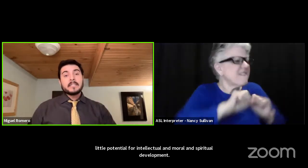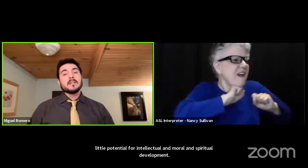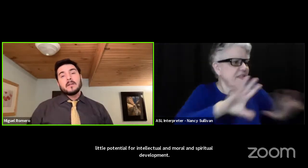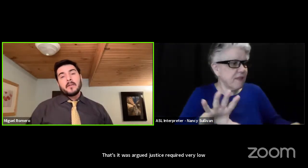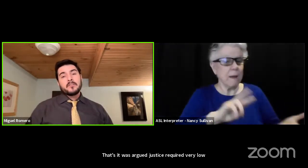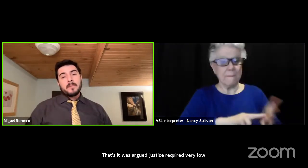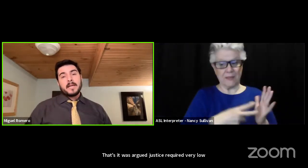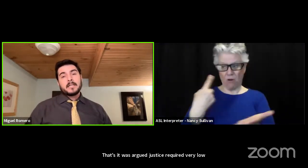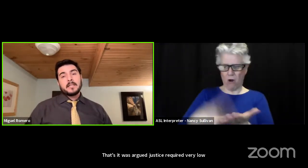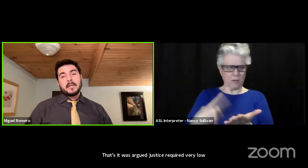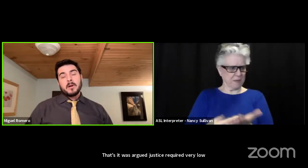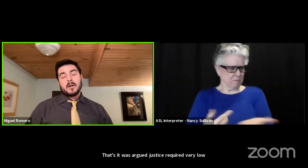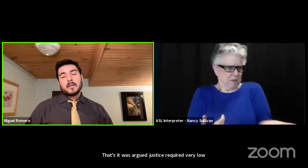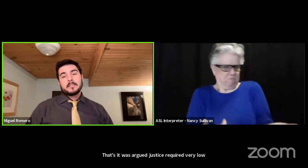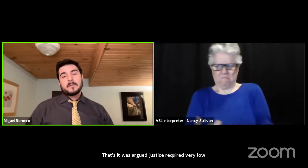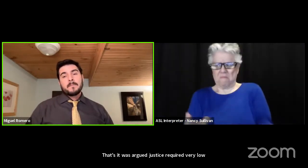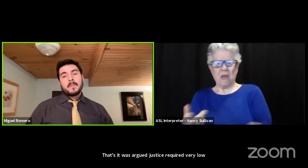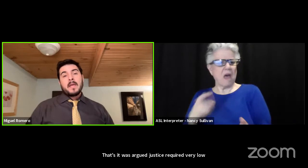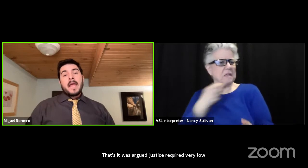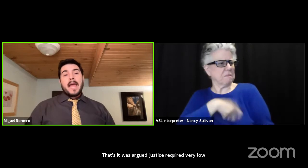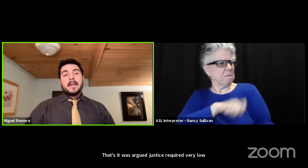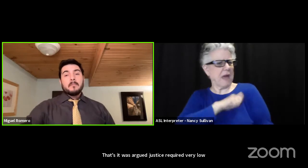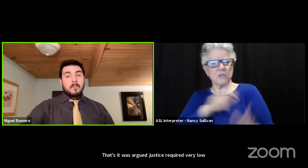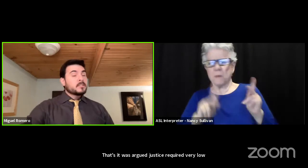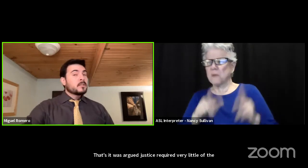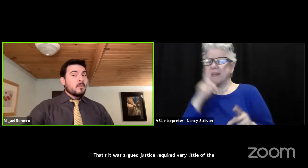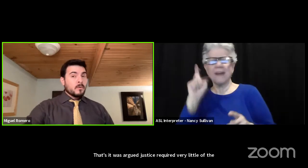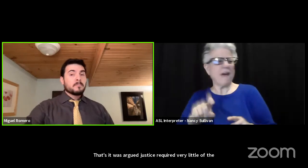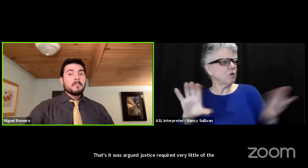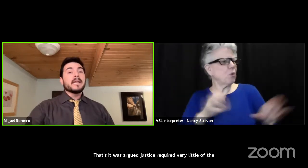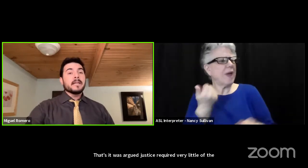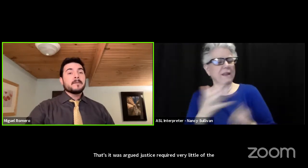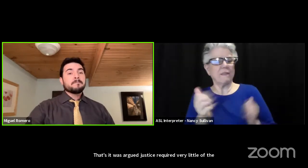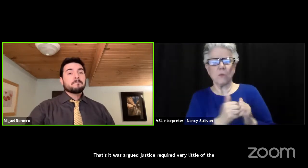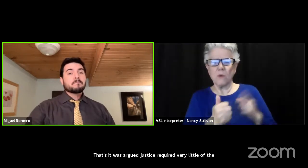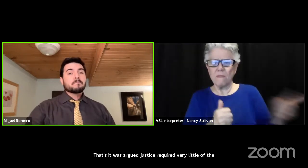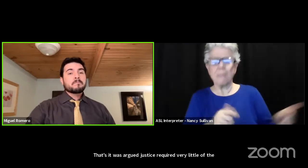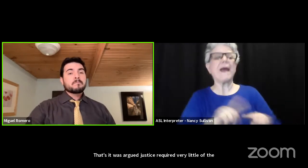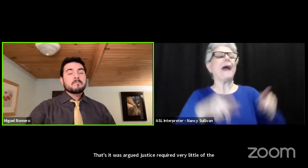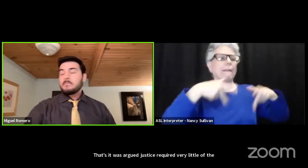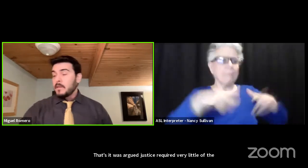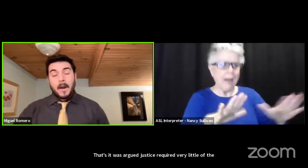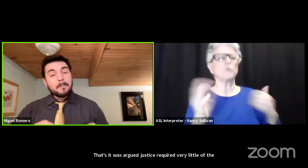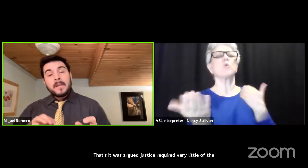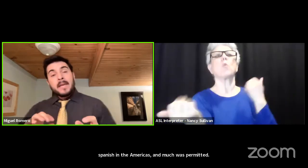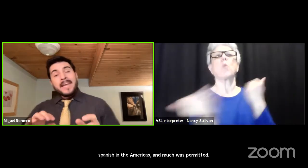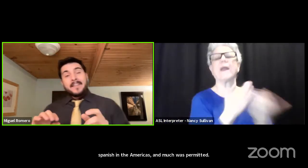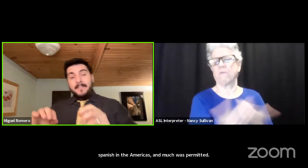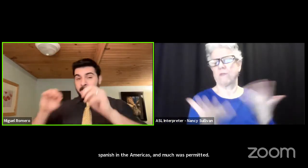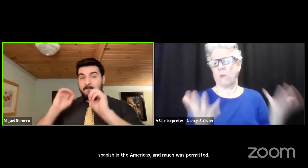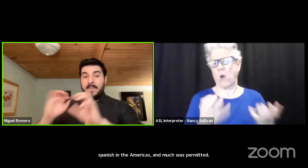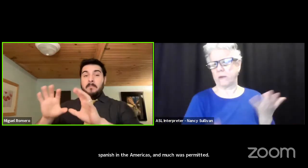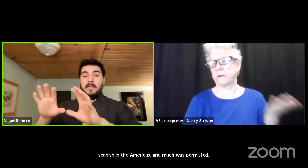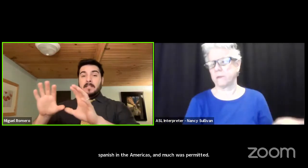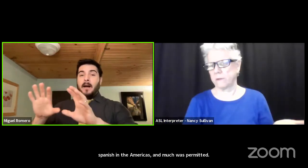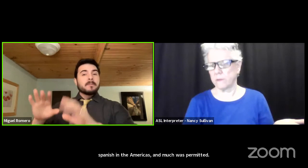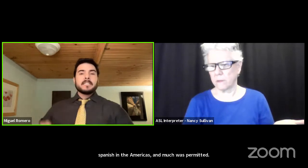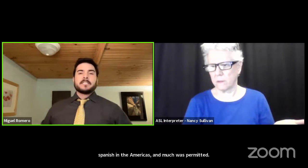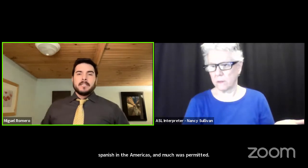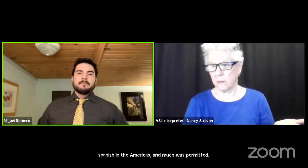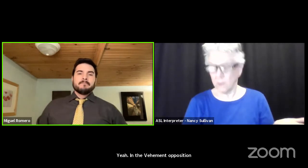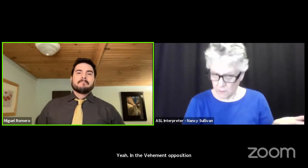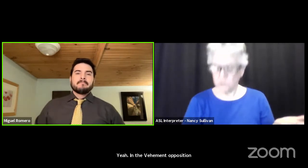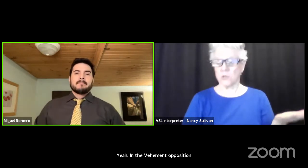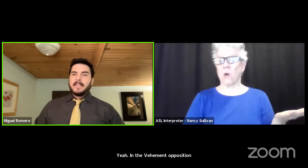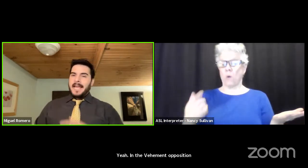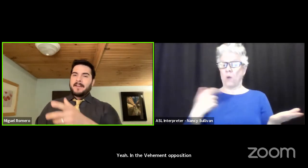very little of the Spanish in the Americas, and much was permitted. Now, in the vehement